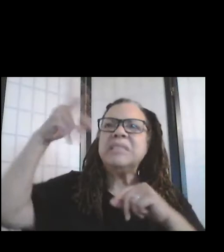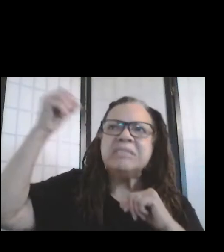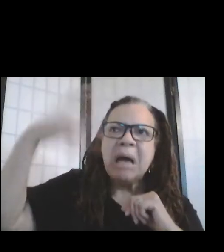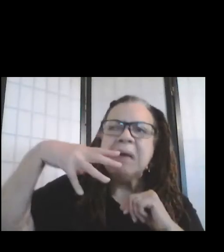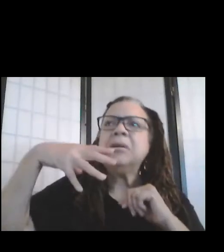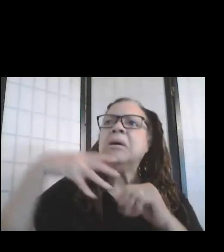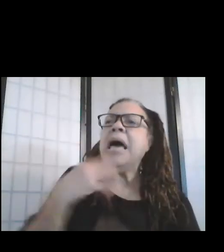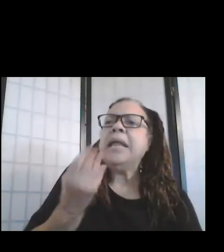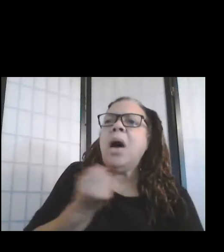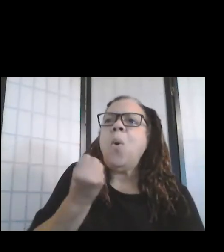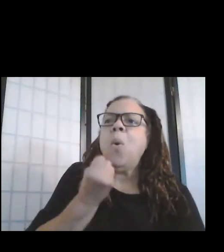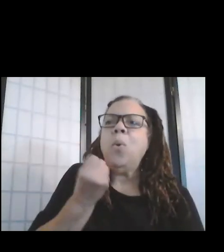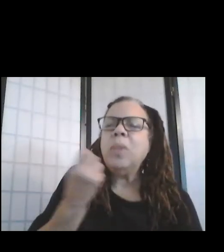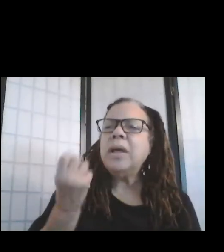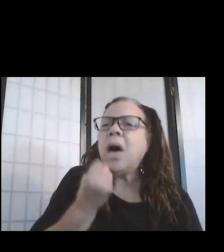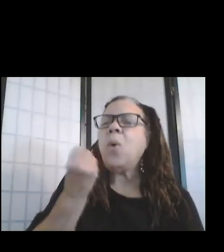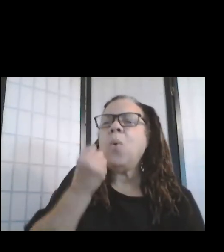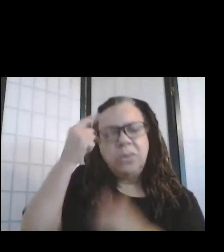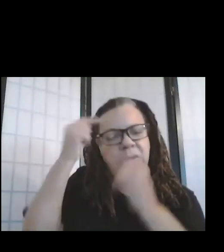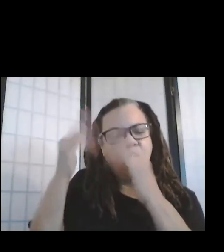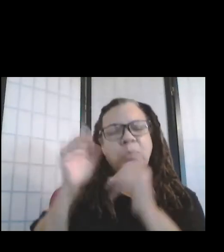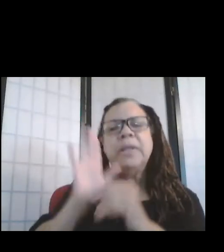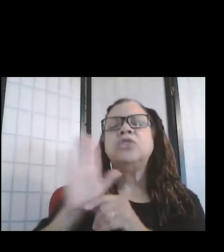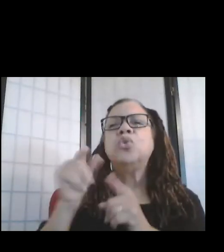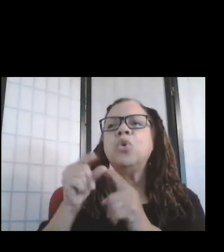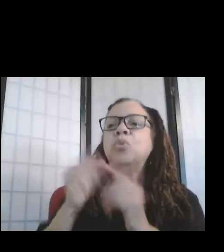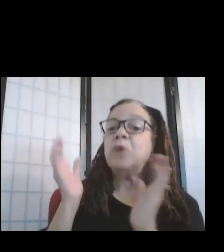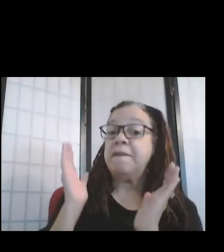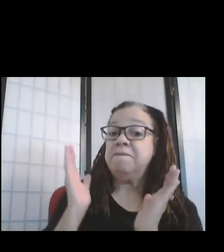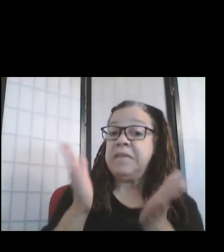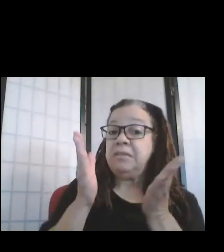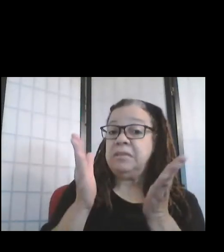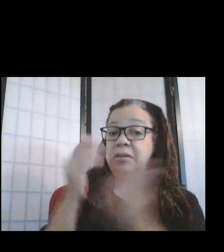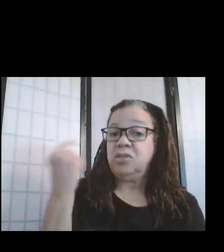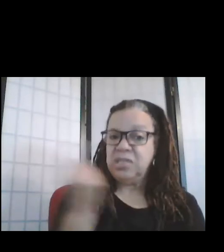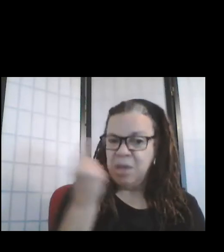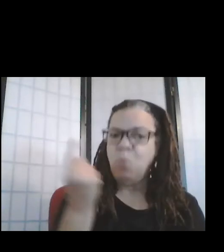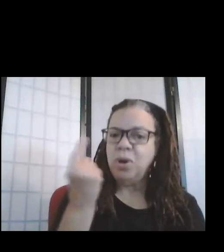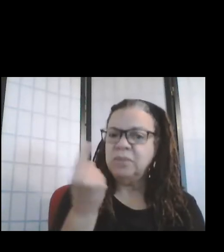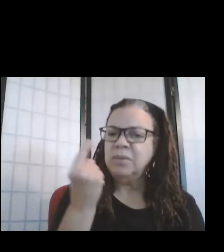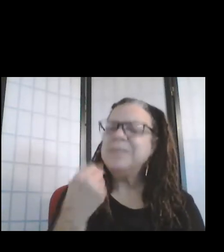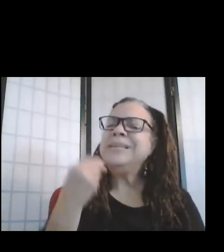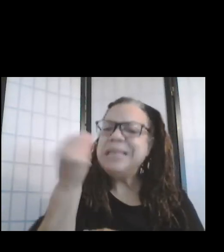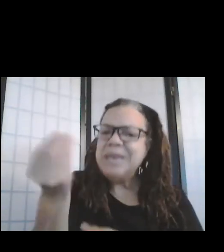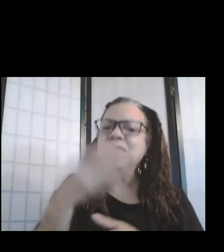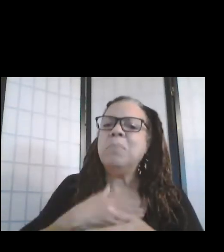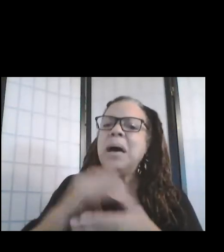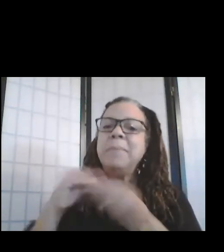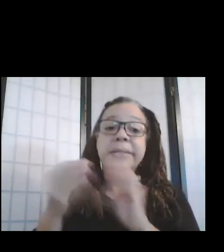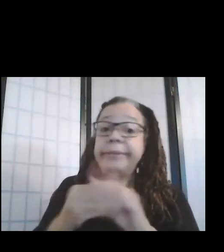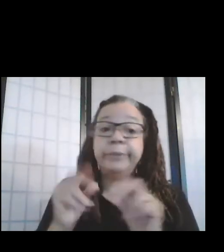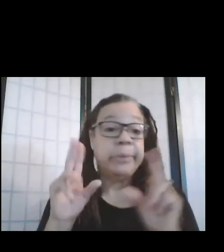hope that fervor and soulful words would convince someone to put my messages through. But